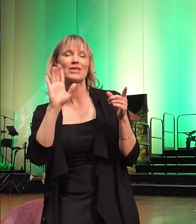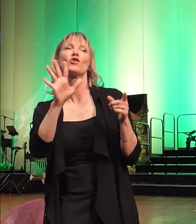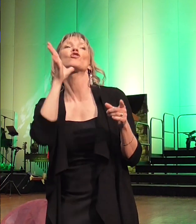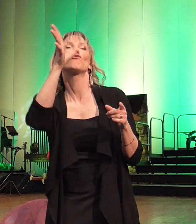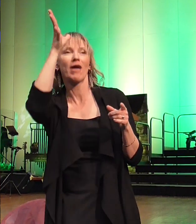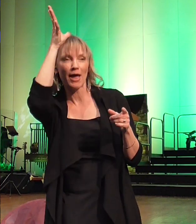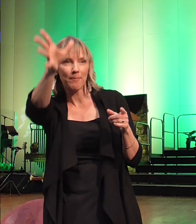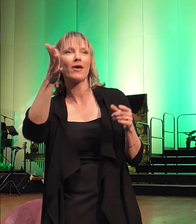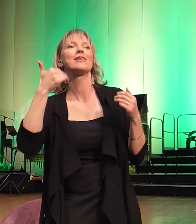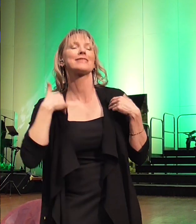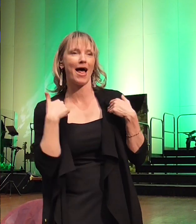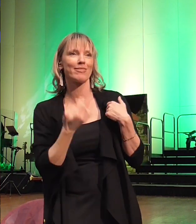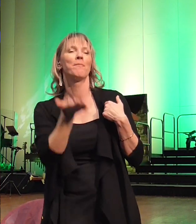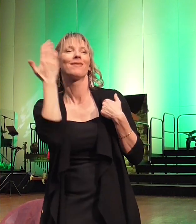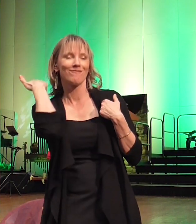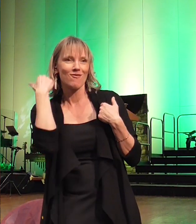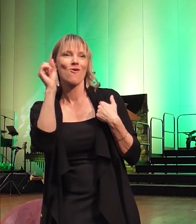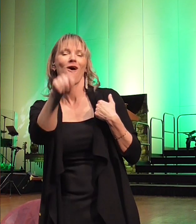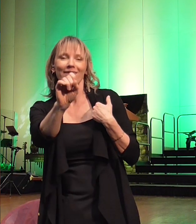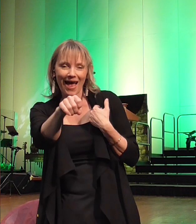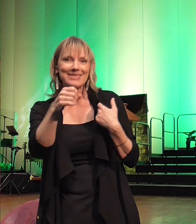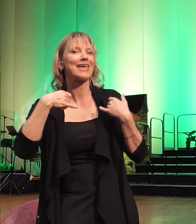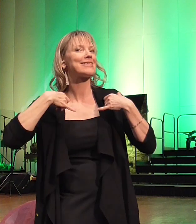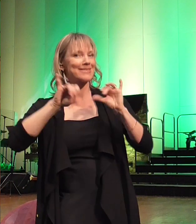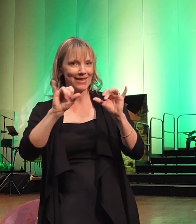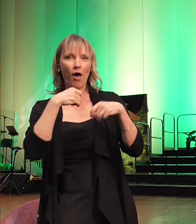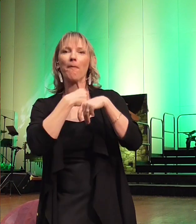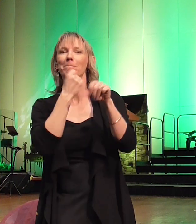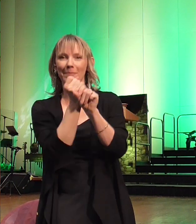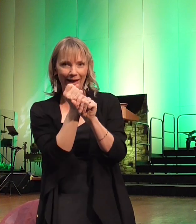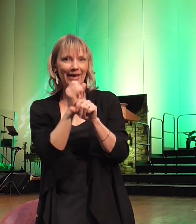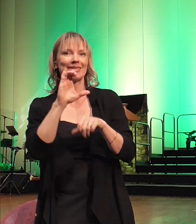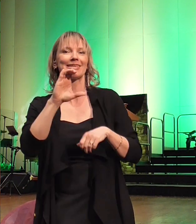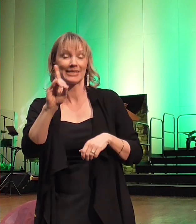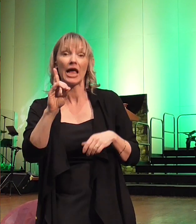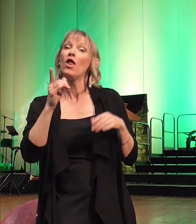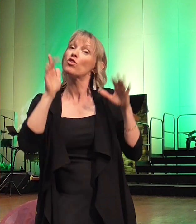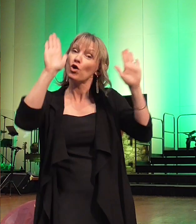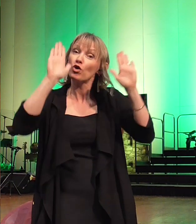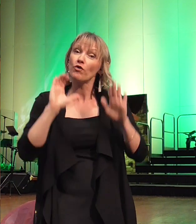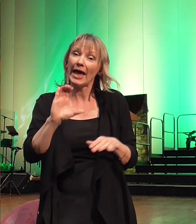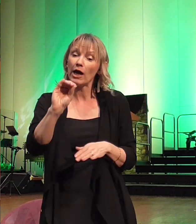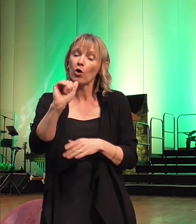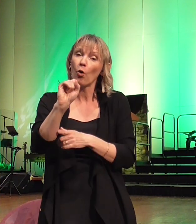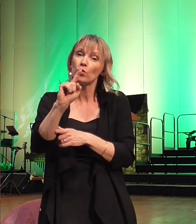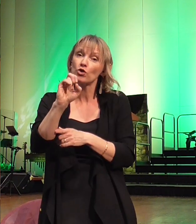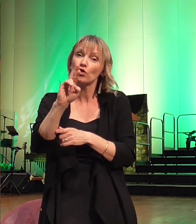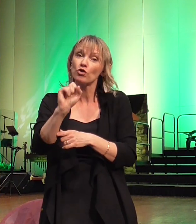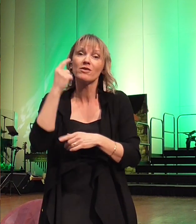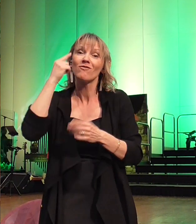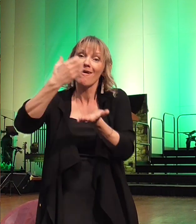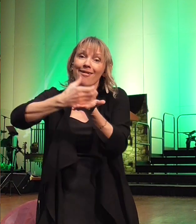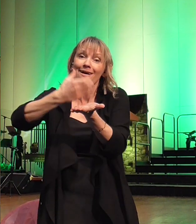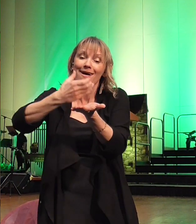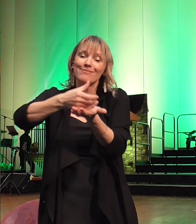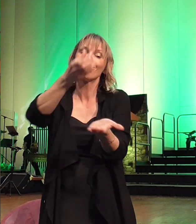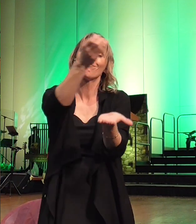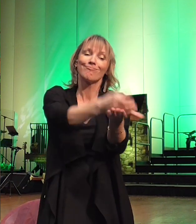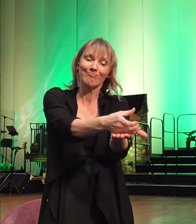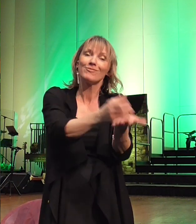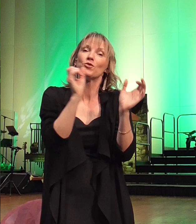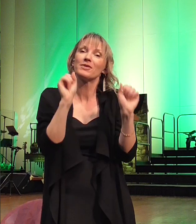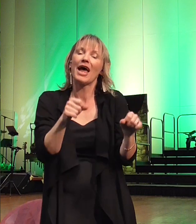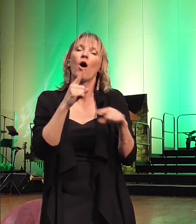grandparents used to have those. And they do make excellent coasters too. That was good. Once you're tired of the